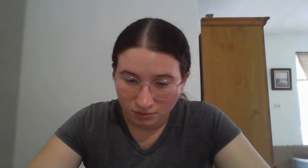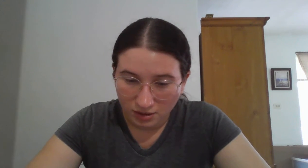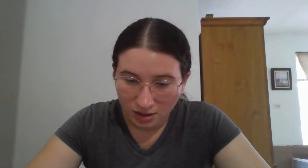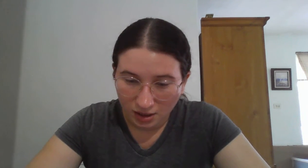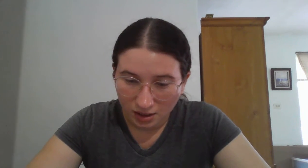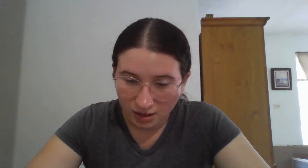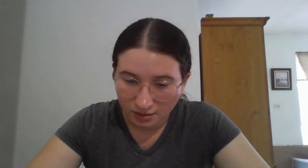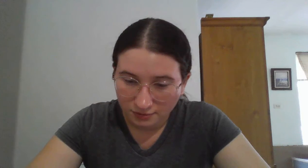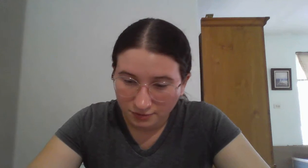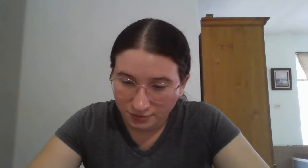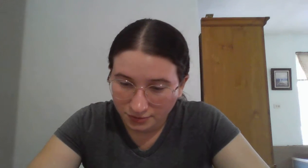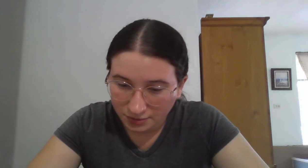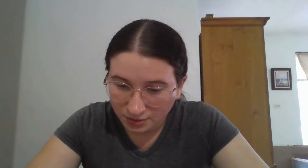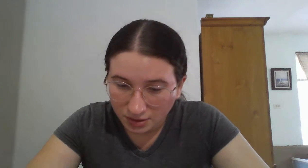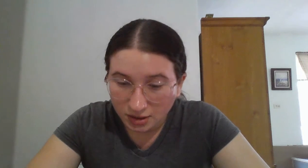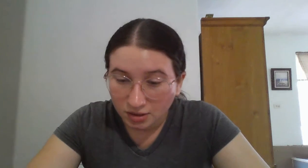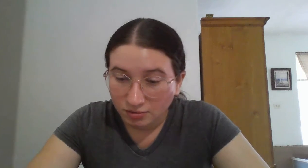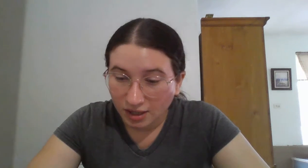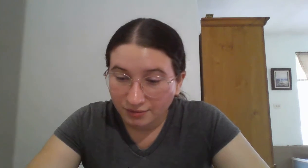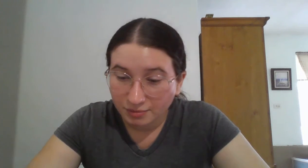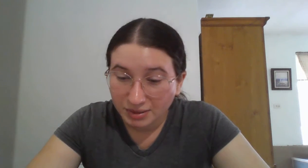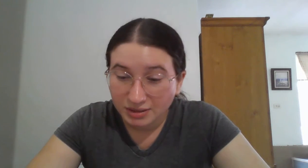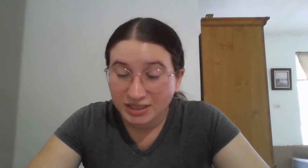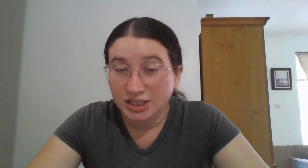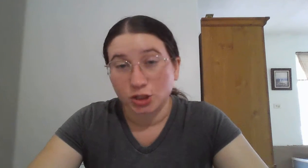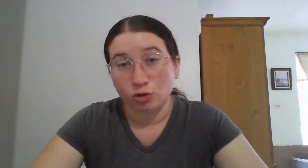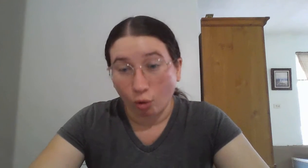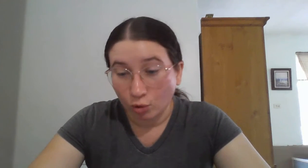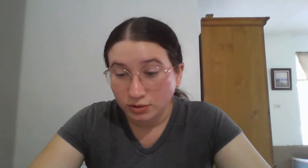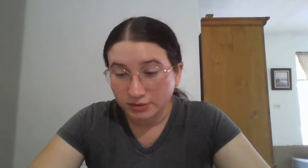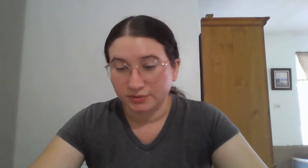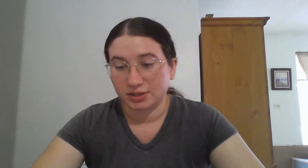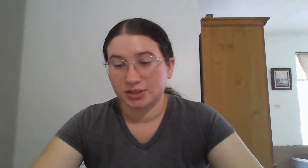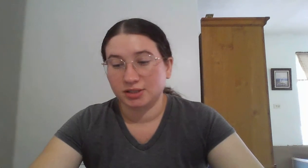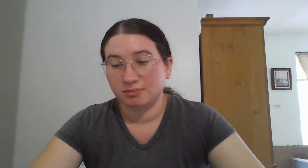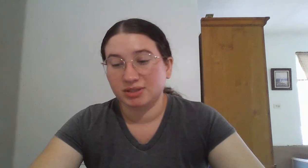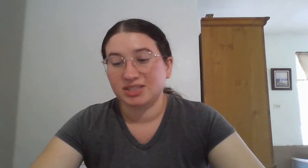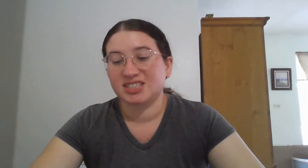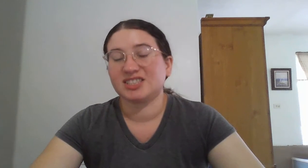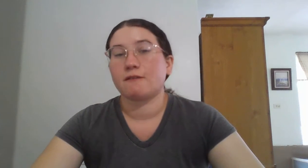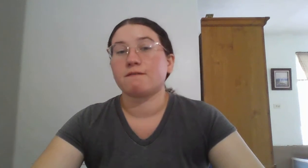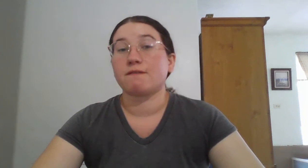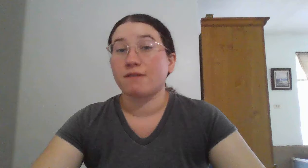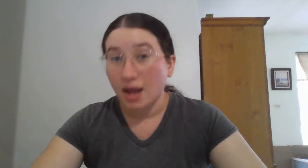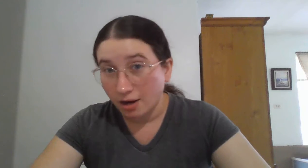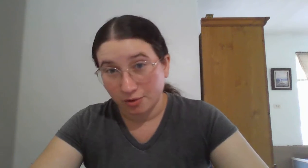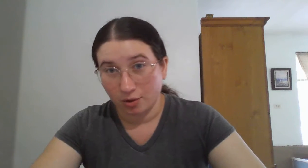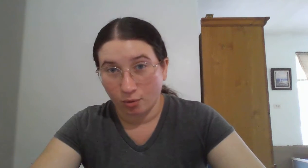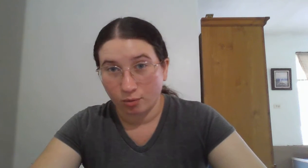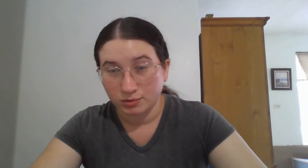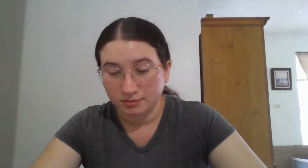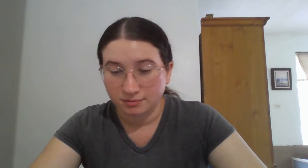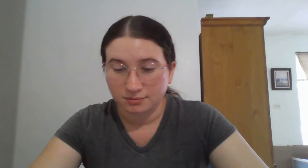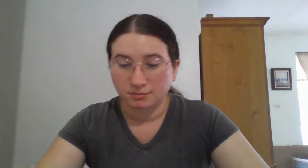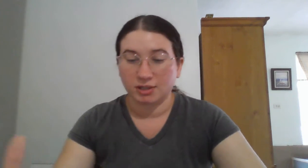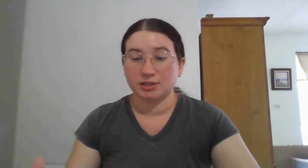We have the building is old versus the building is very old. Right, so